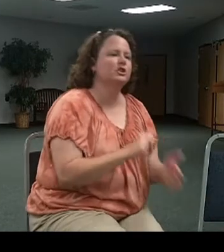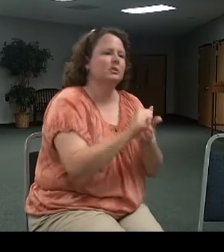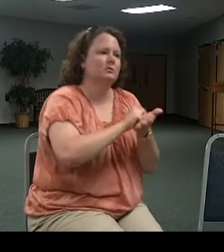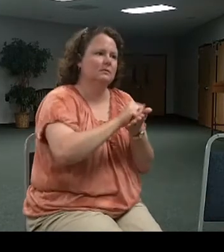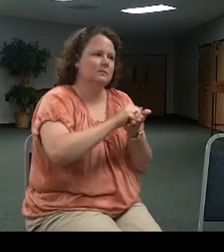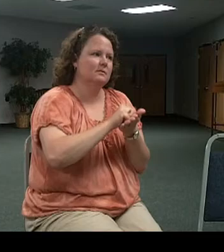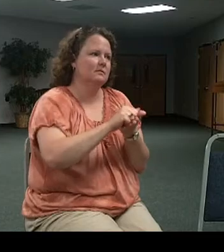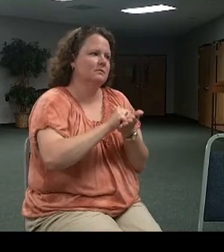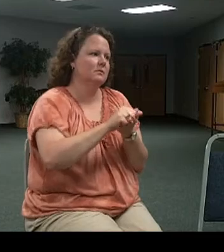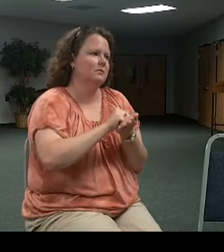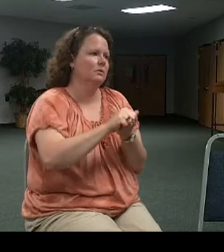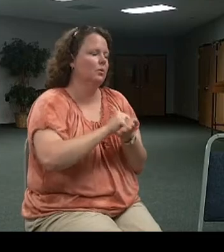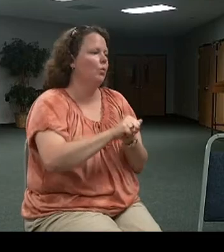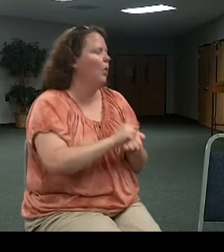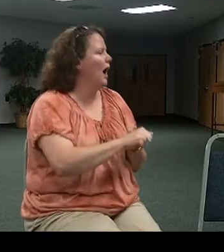Wash. Wash.